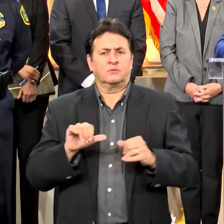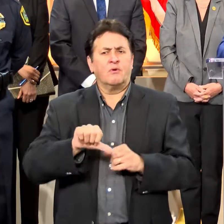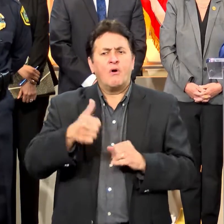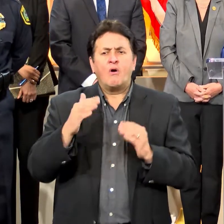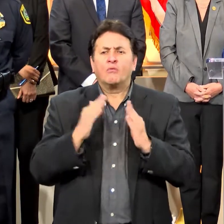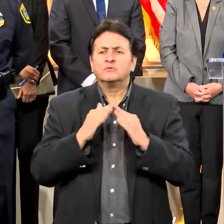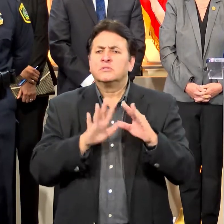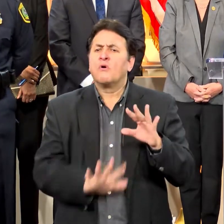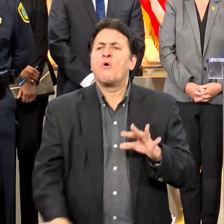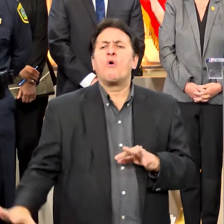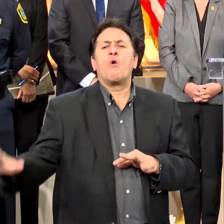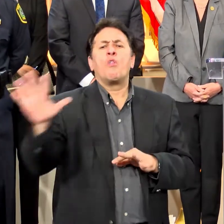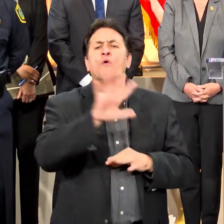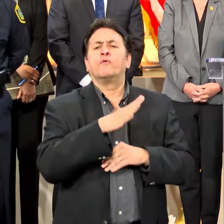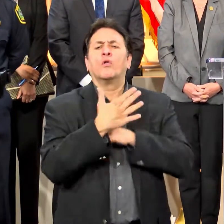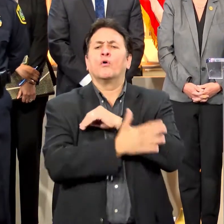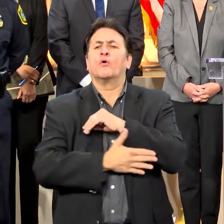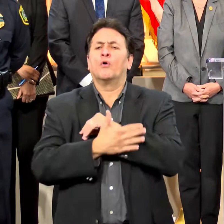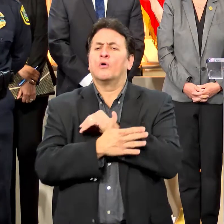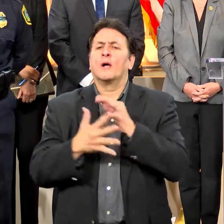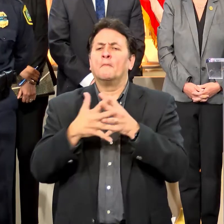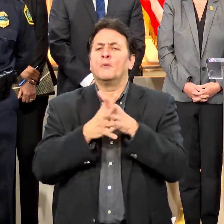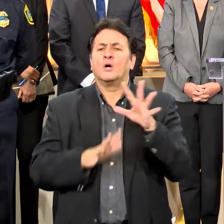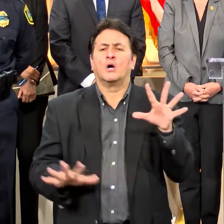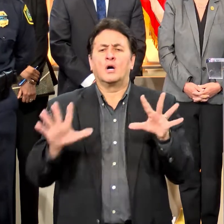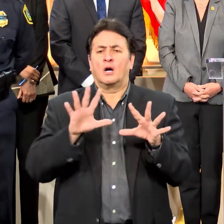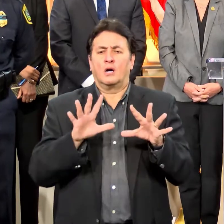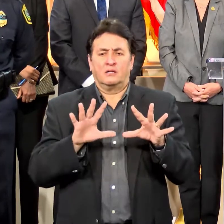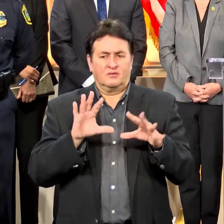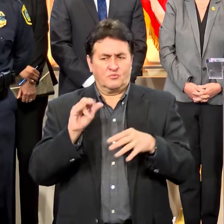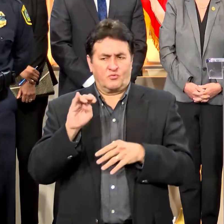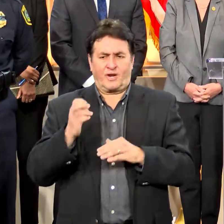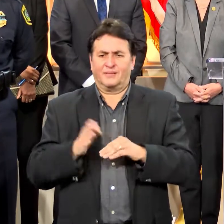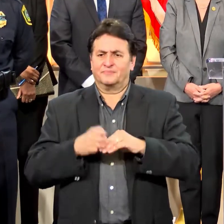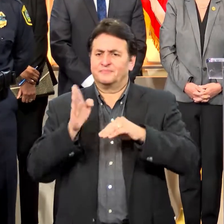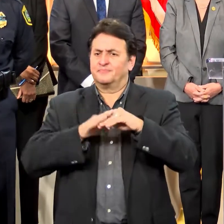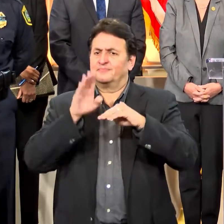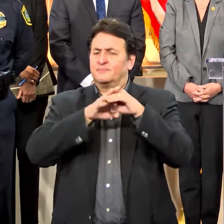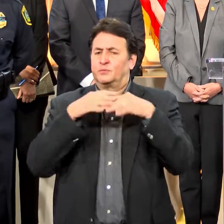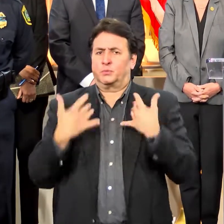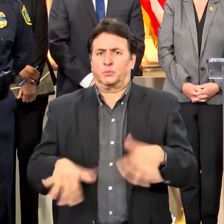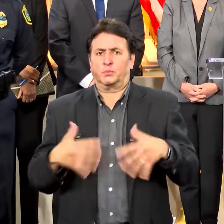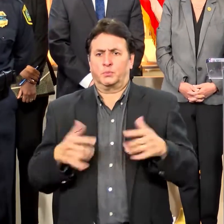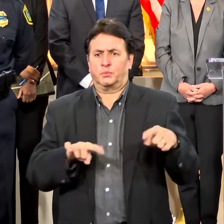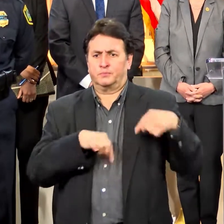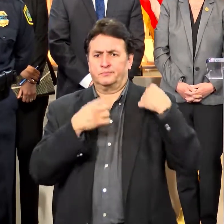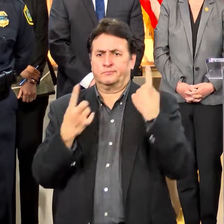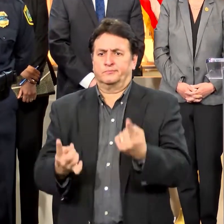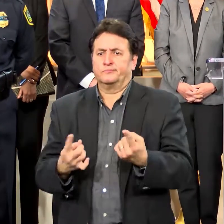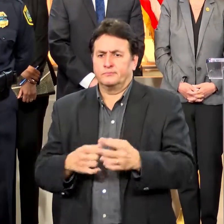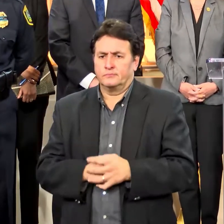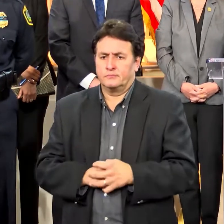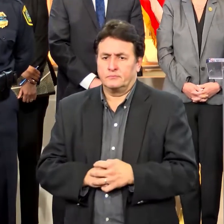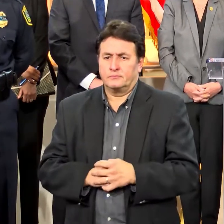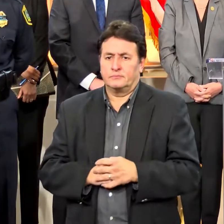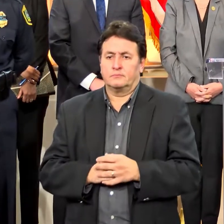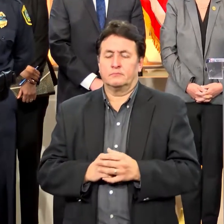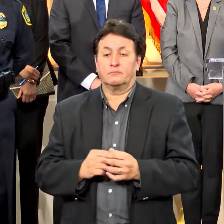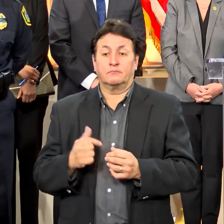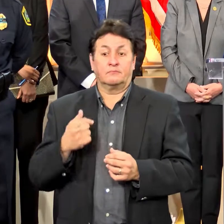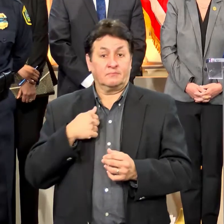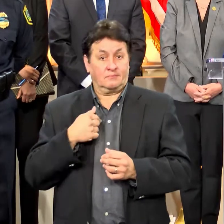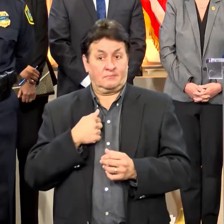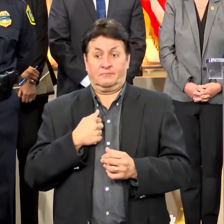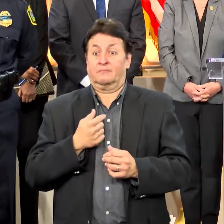is experiencing a surge in violent crimes. And let me just say, even in my remarks, I'm not going to be able to cover all of the